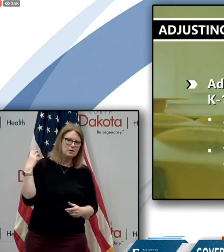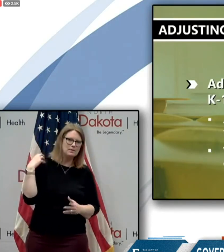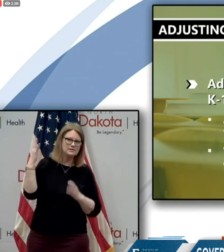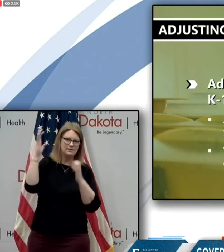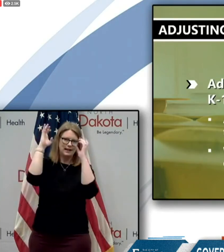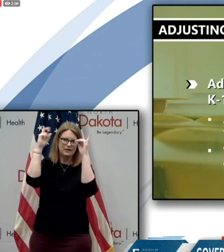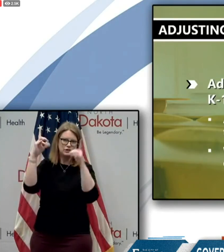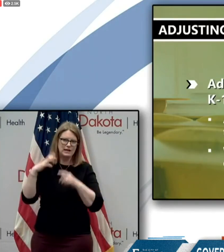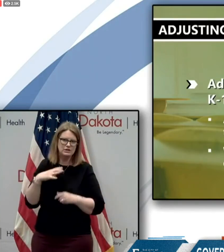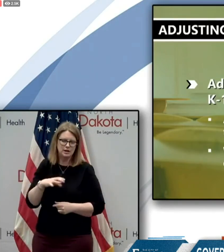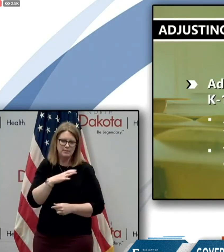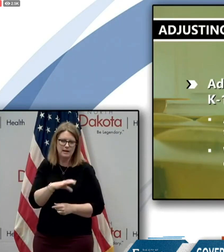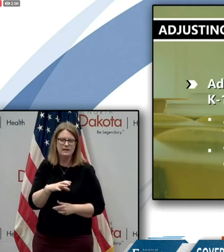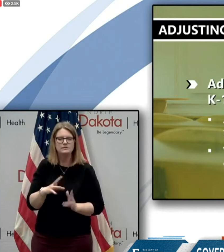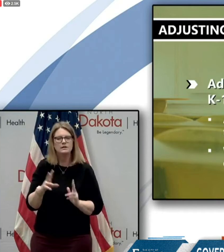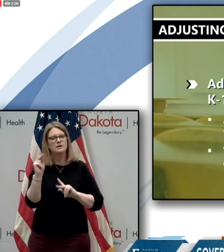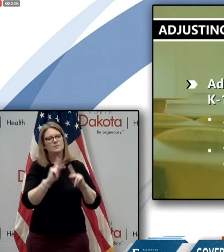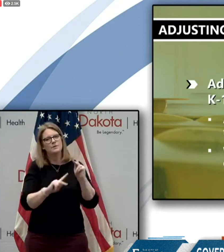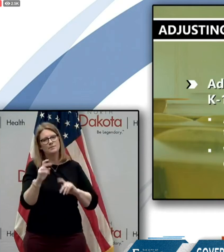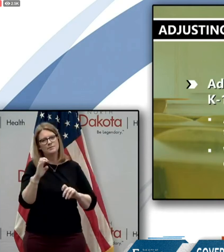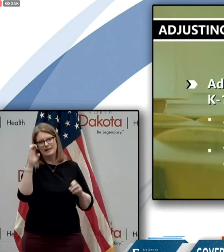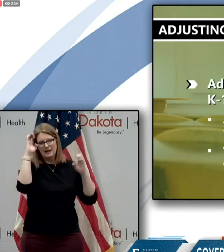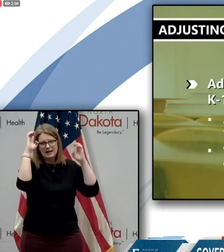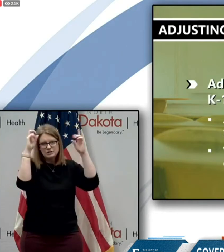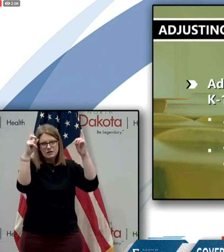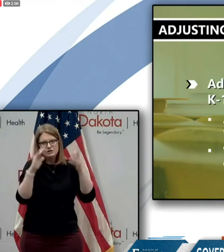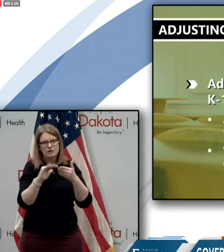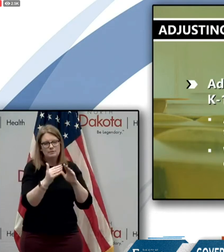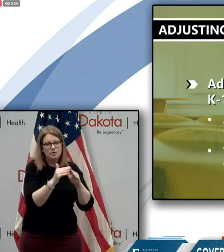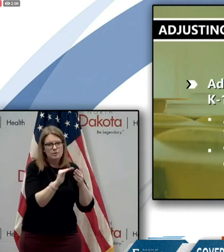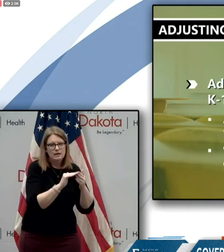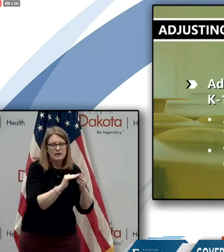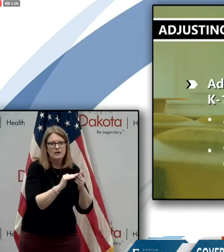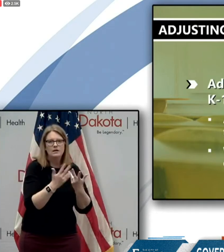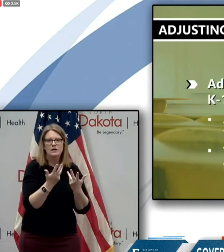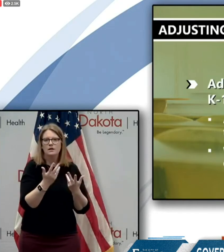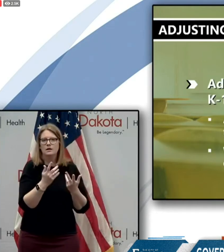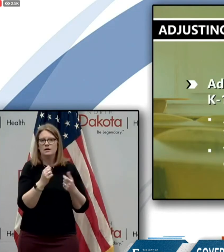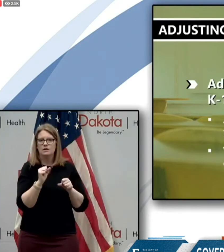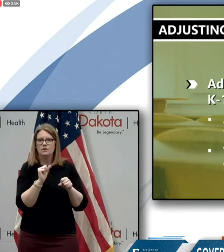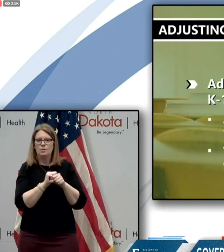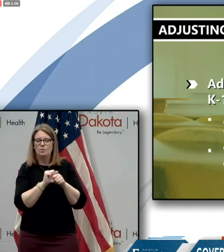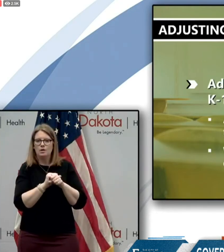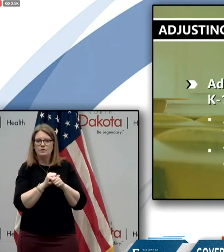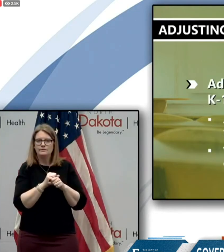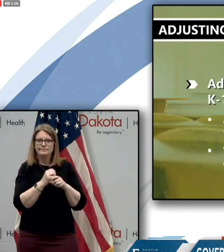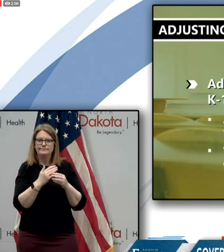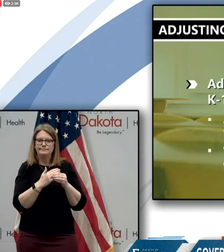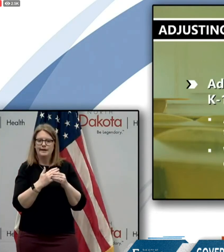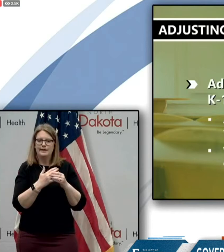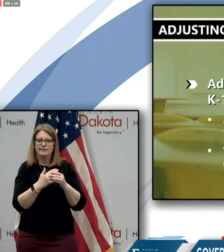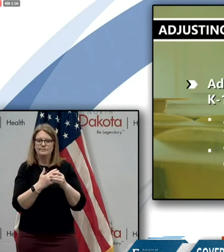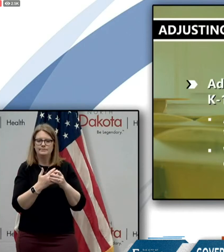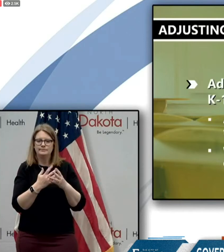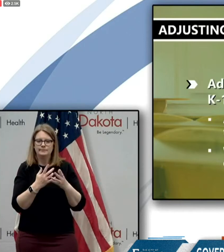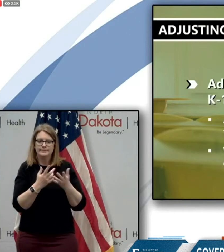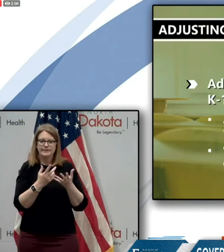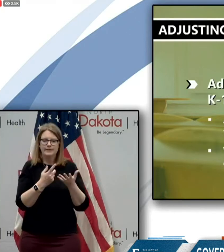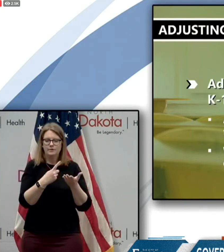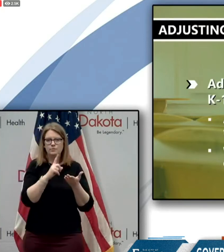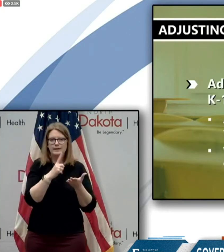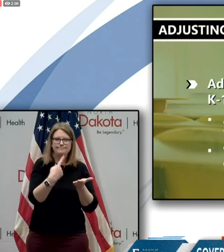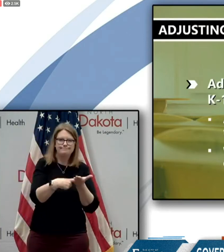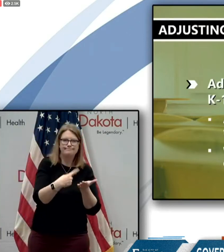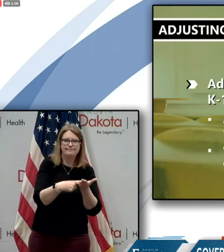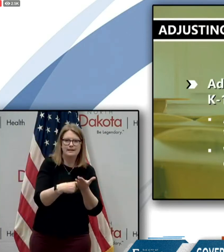education committees, people from the education community who worked with us both going into this fix last week and coming out of it